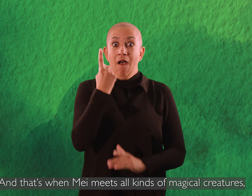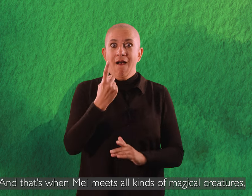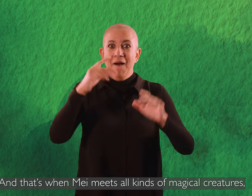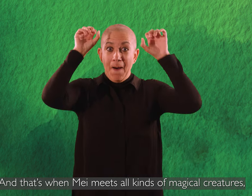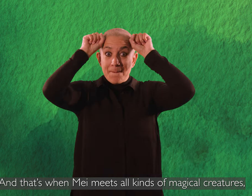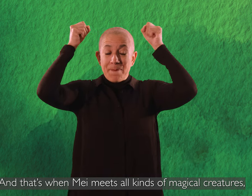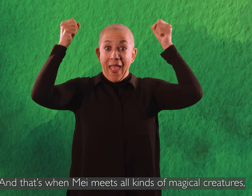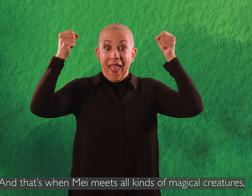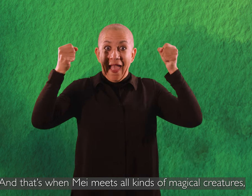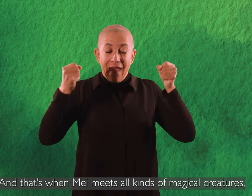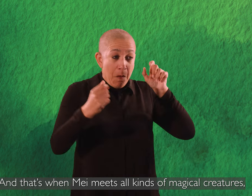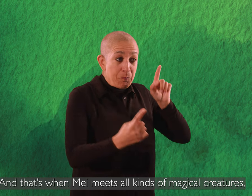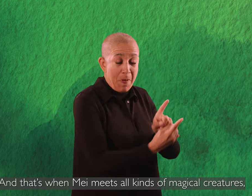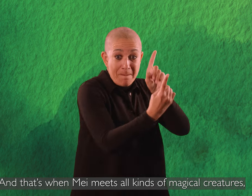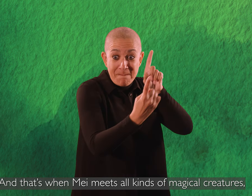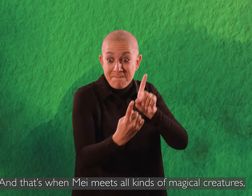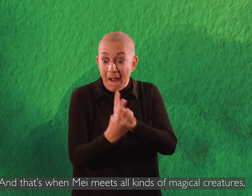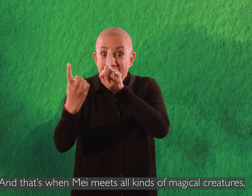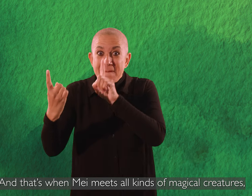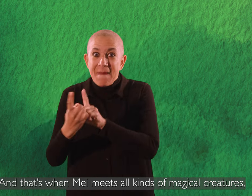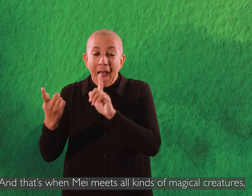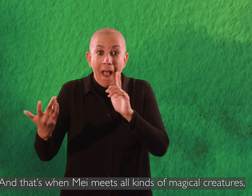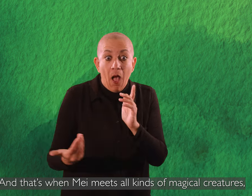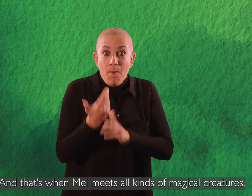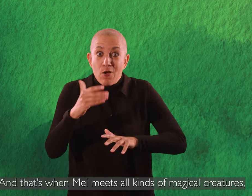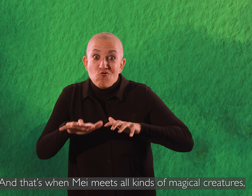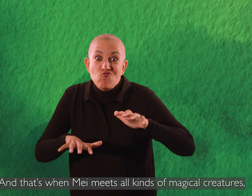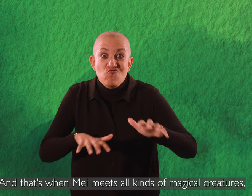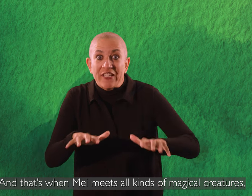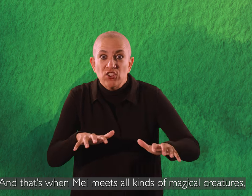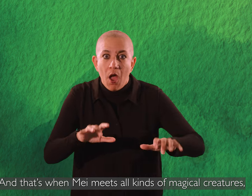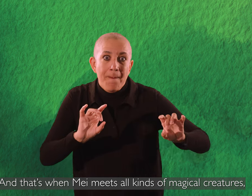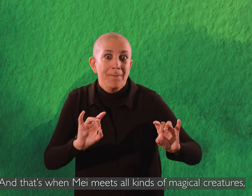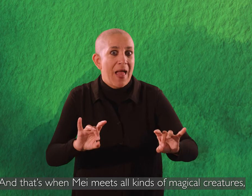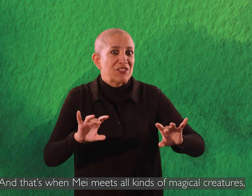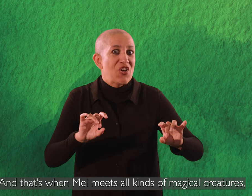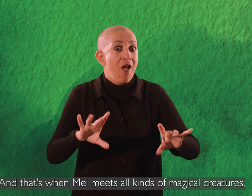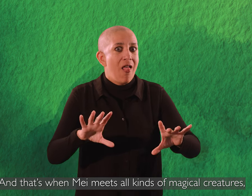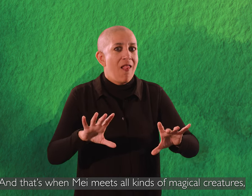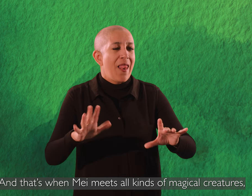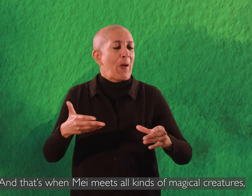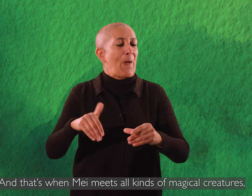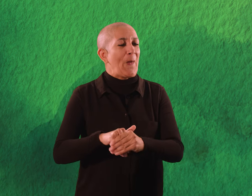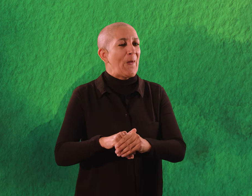And that's when May meets all kinds of magical creatures,